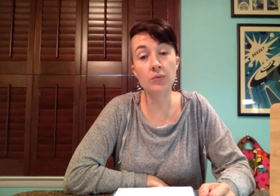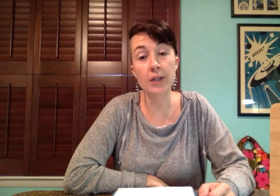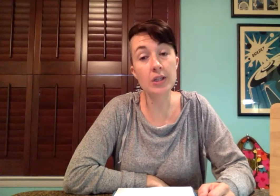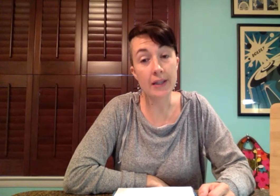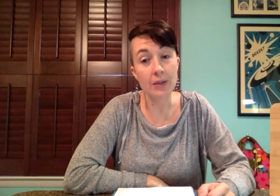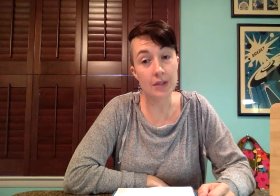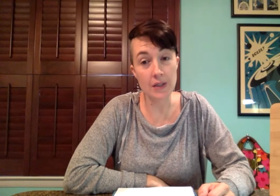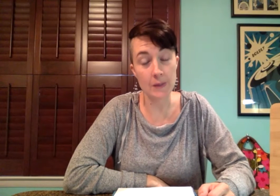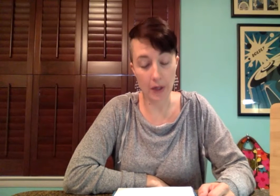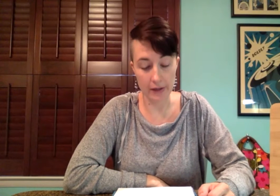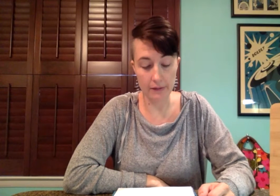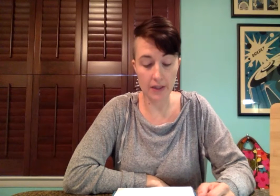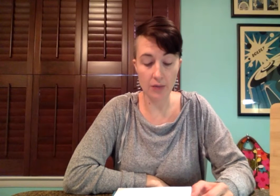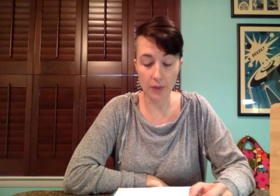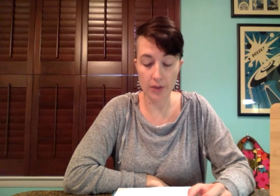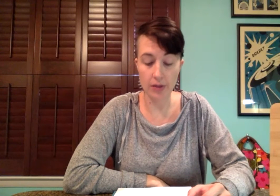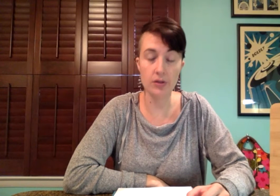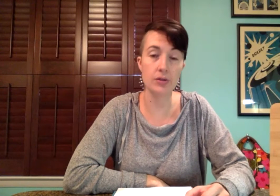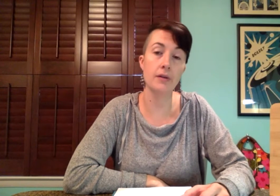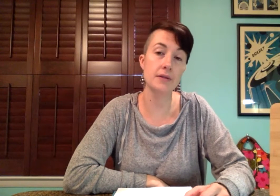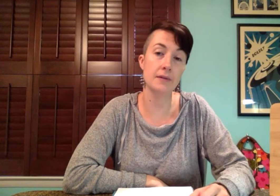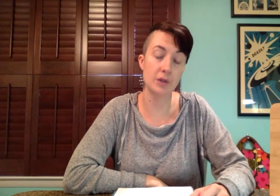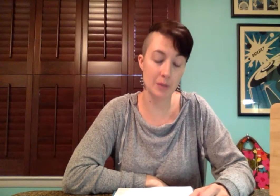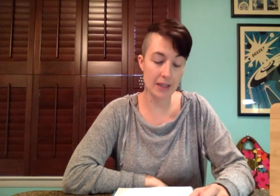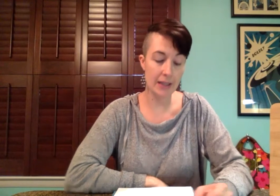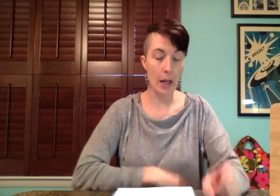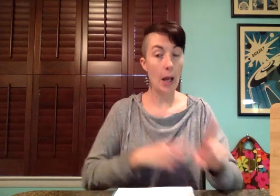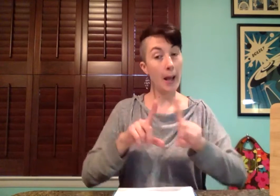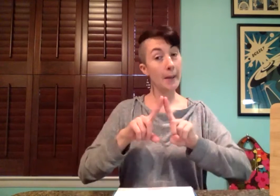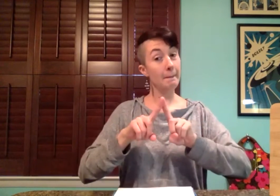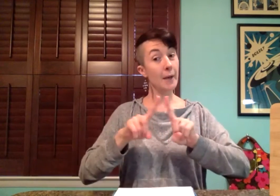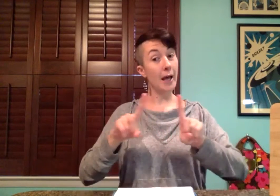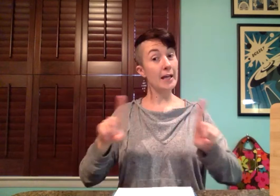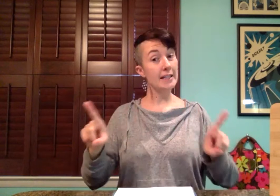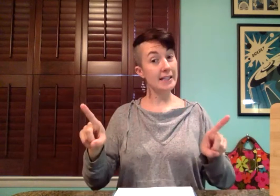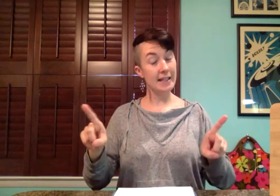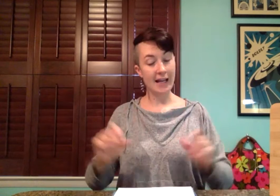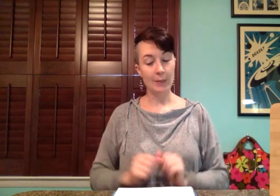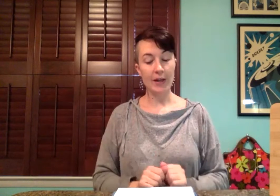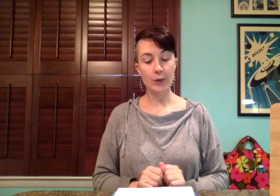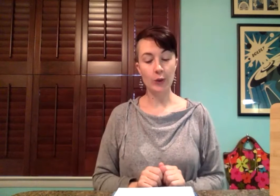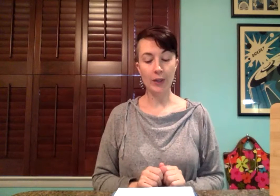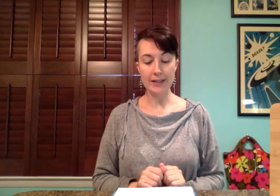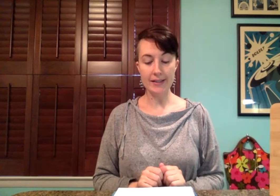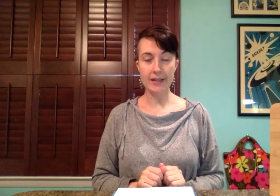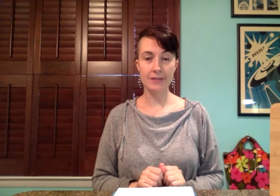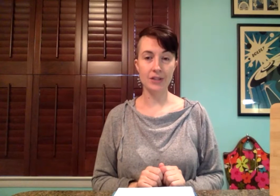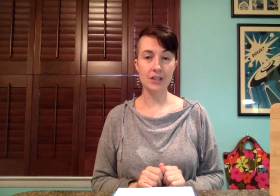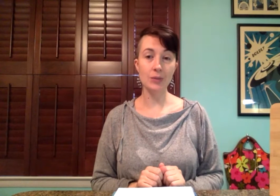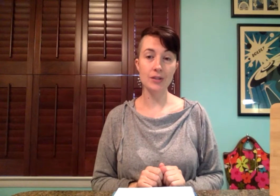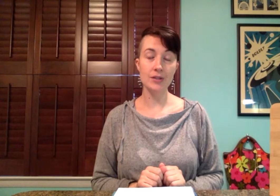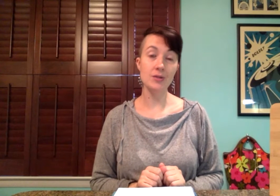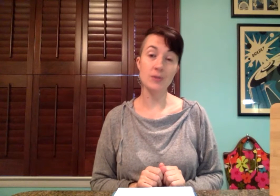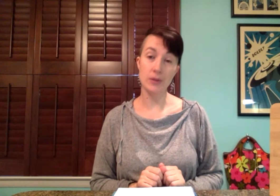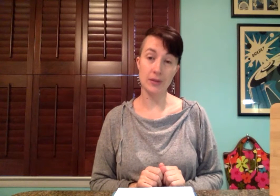rich language as part of the rich culture of the deaf community. But by incorporating signs for keywords you use with your little